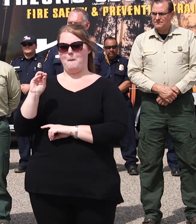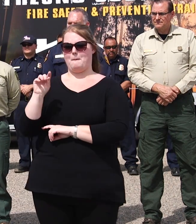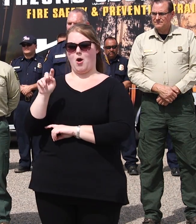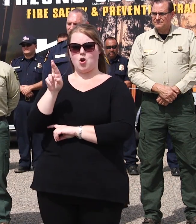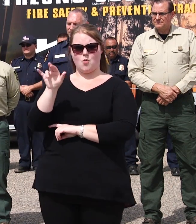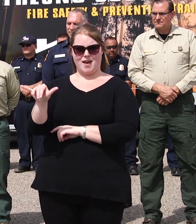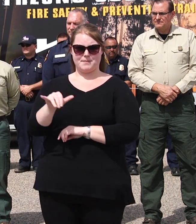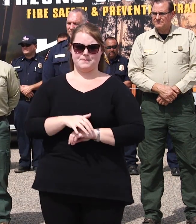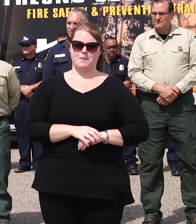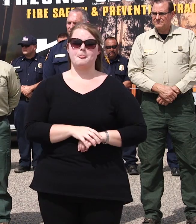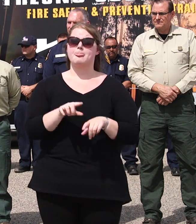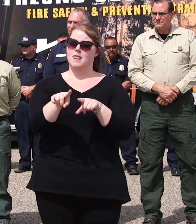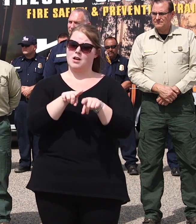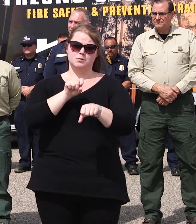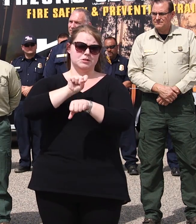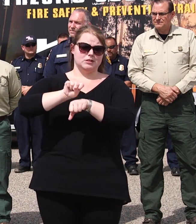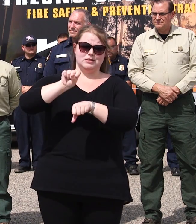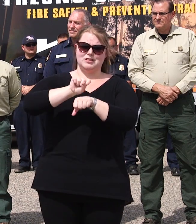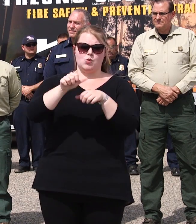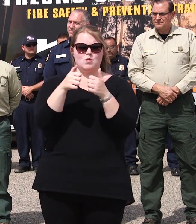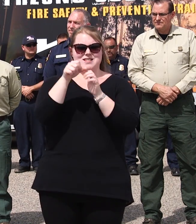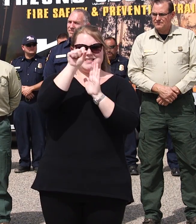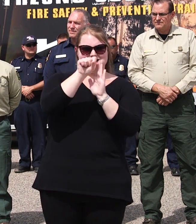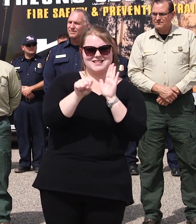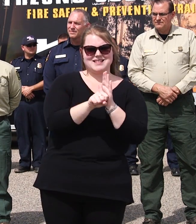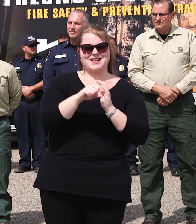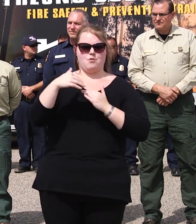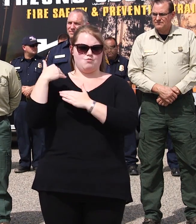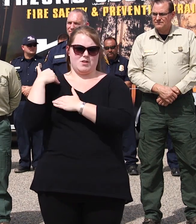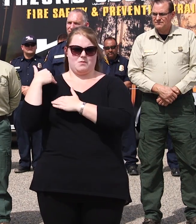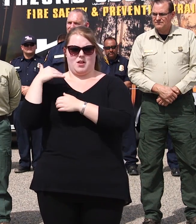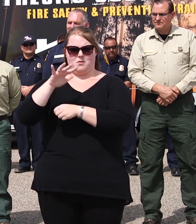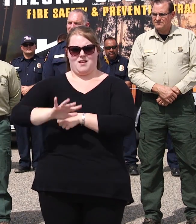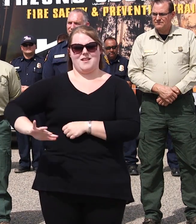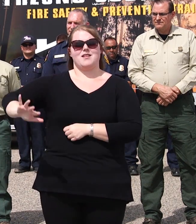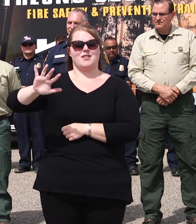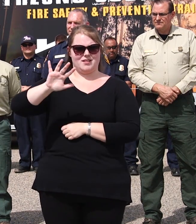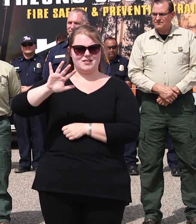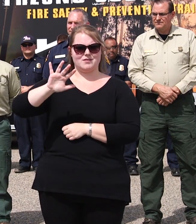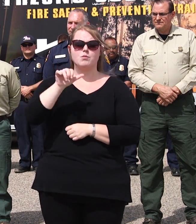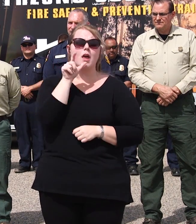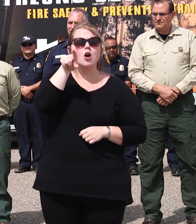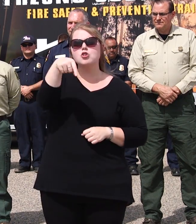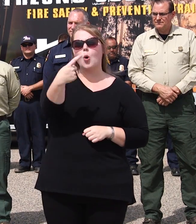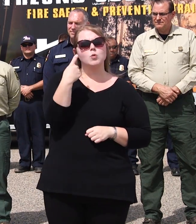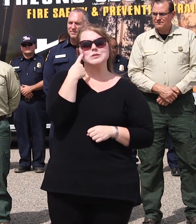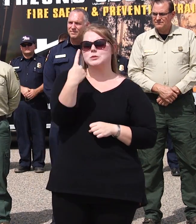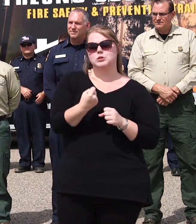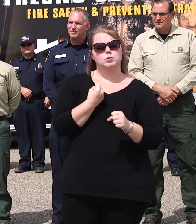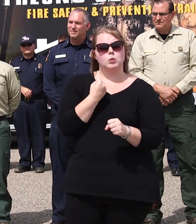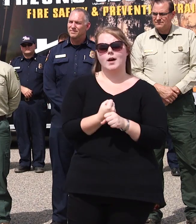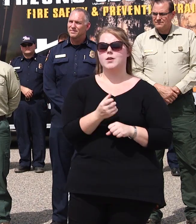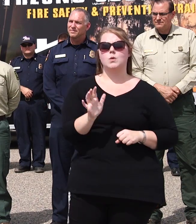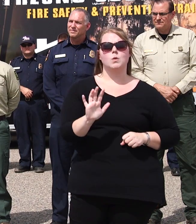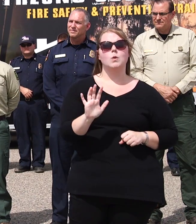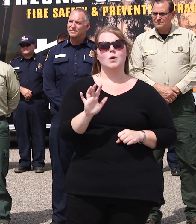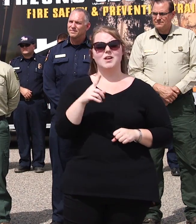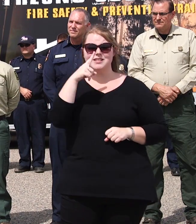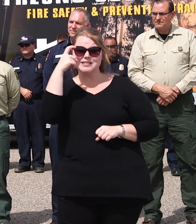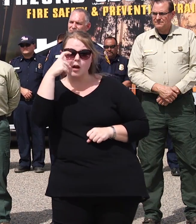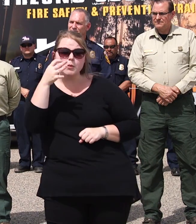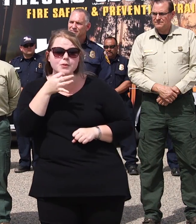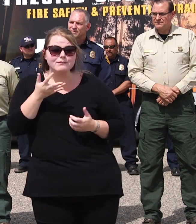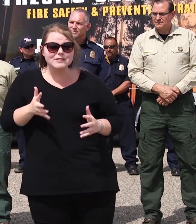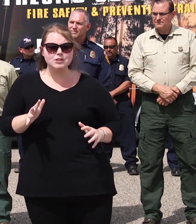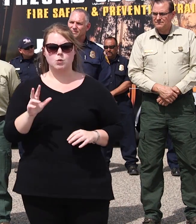have also been working on a lot of state responsibility areas, fuels project in the areas, not just this past year and not just for the summer to